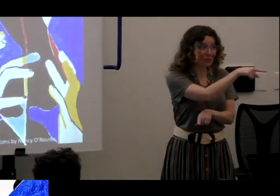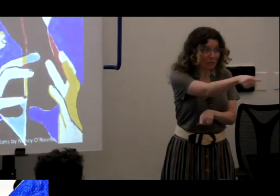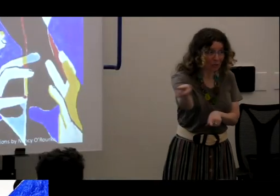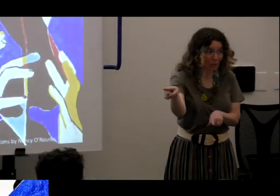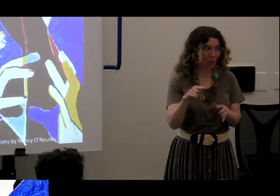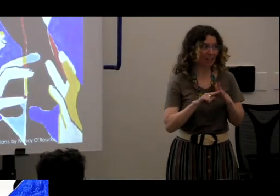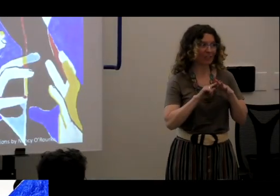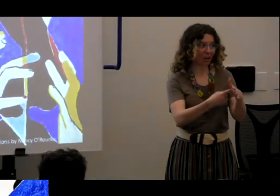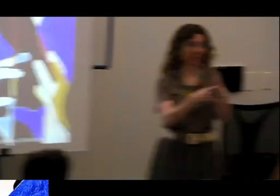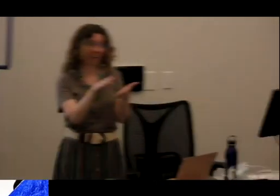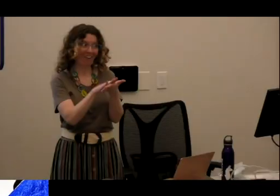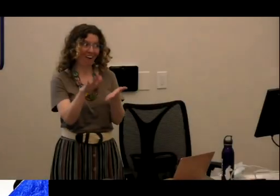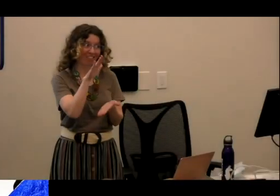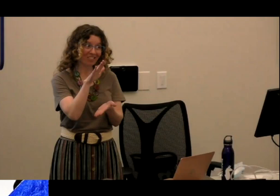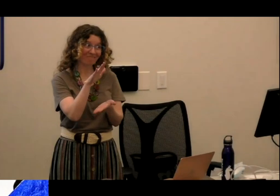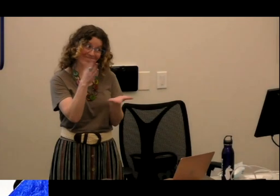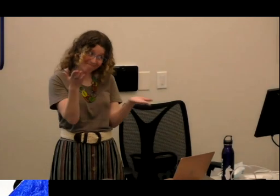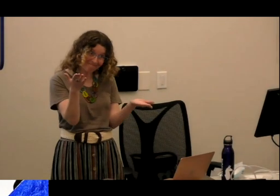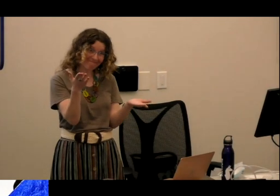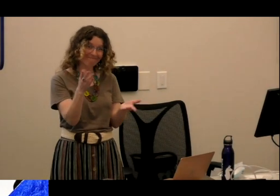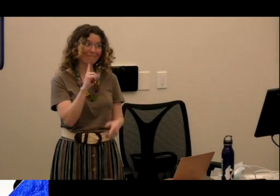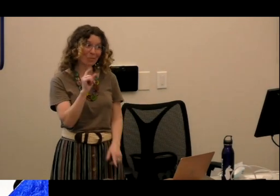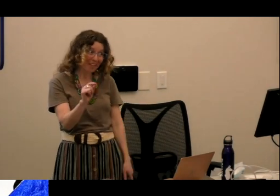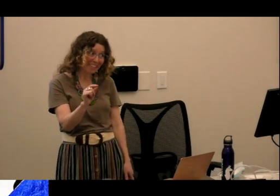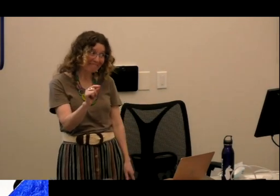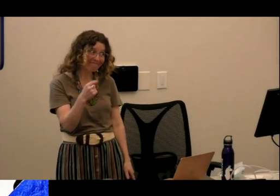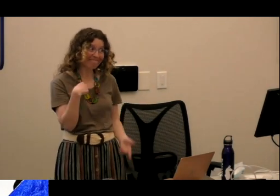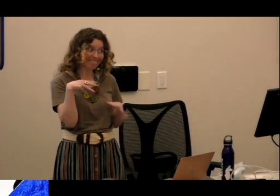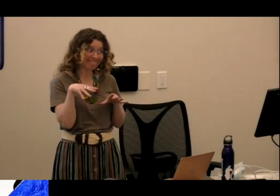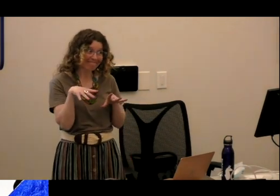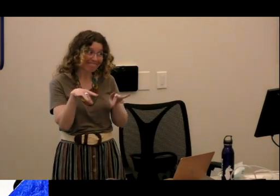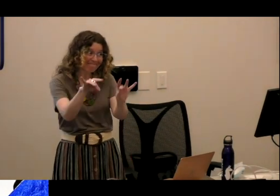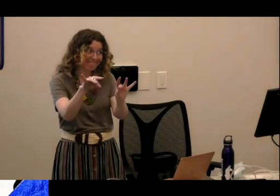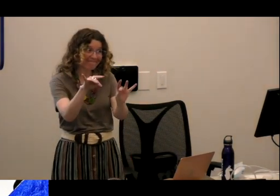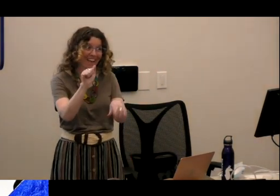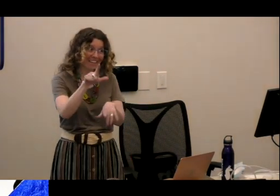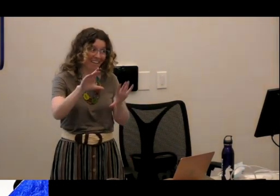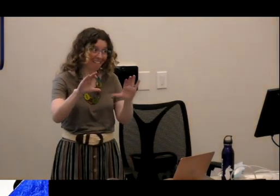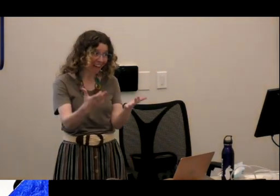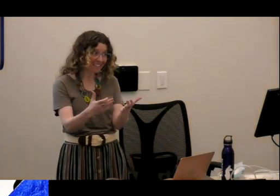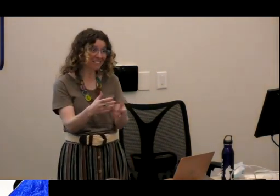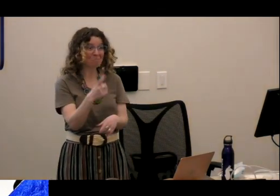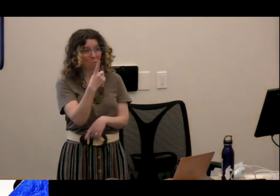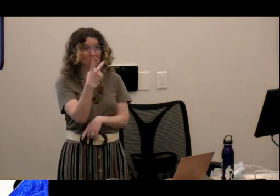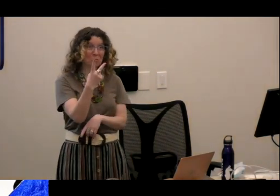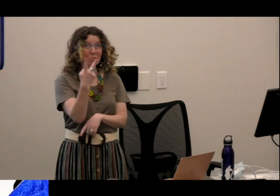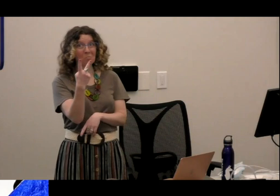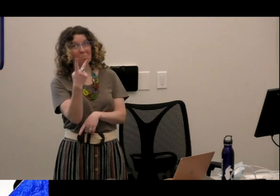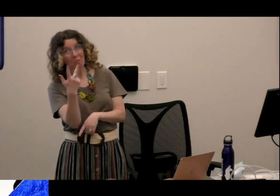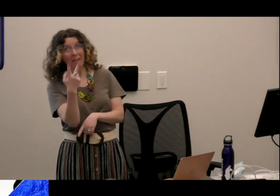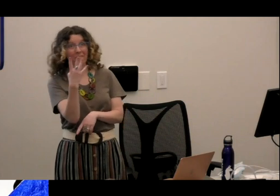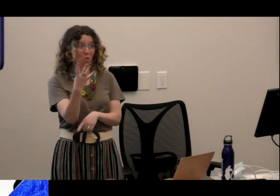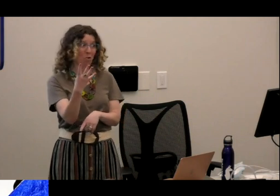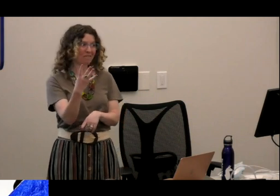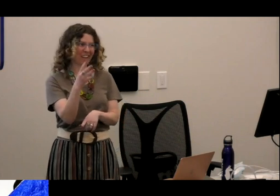but I learned ASL just like you all, right? I started in college at 20, and I picked it up from there. I took ASL classes,